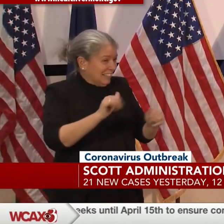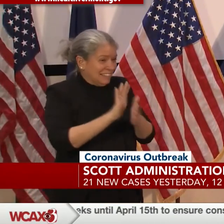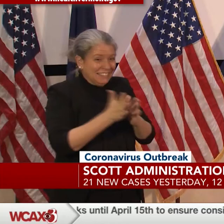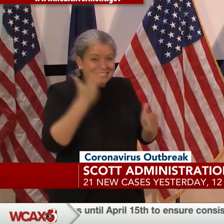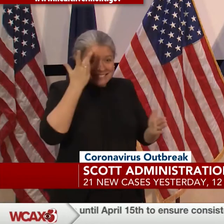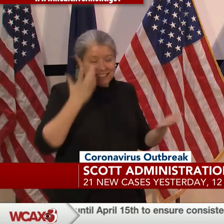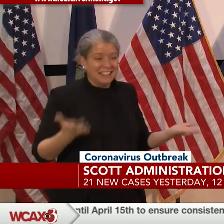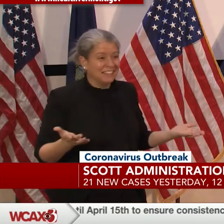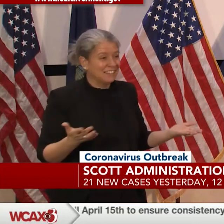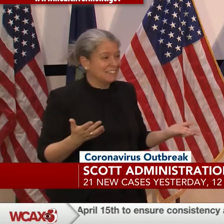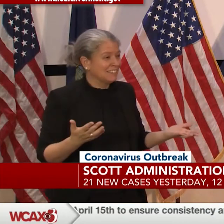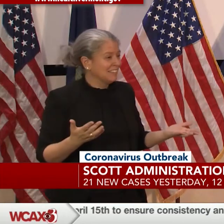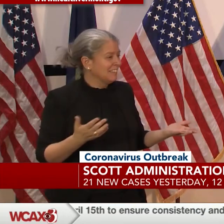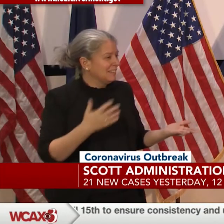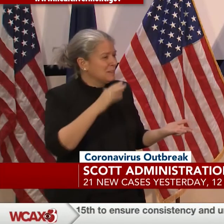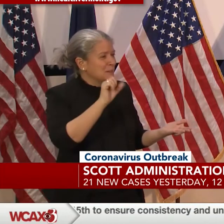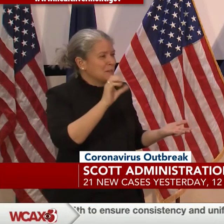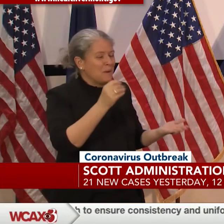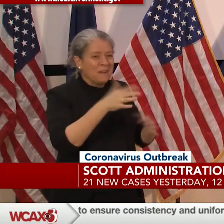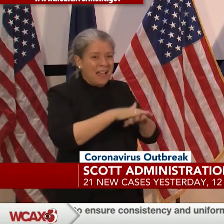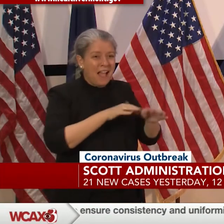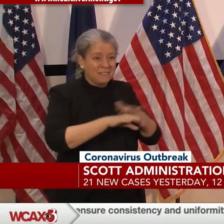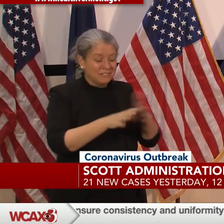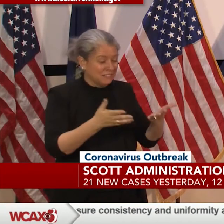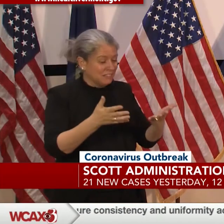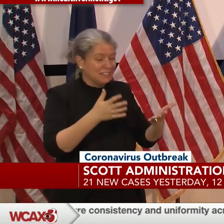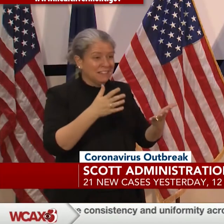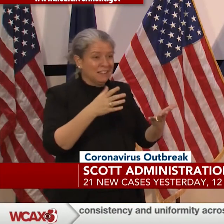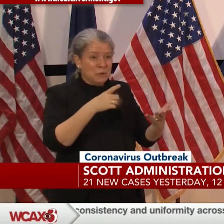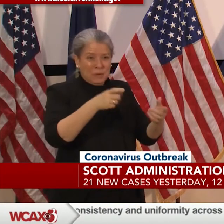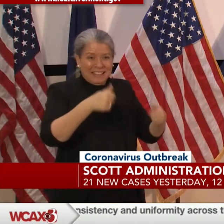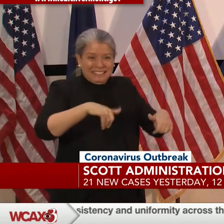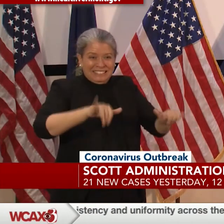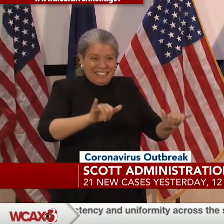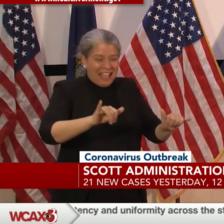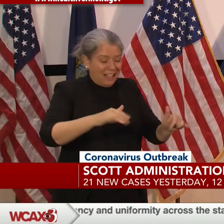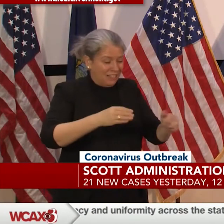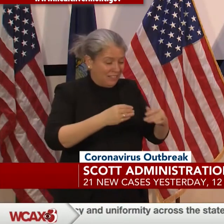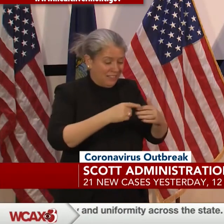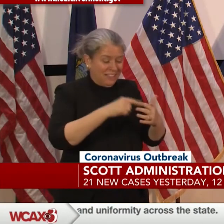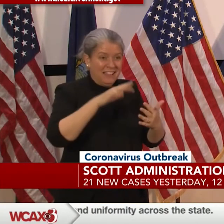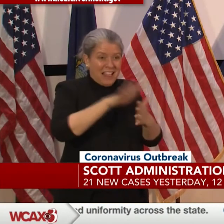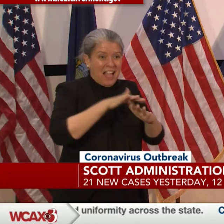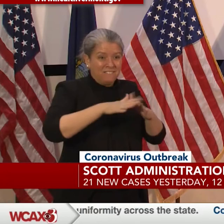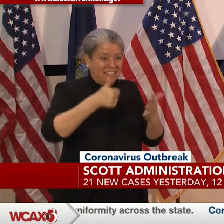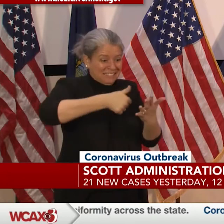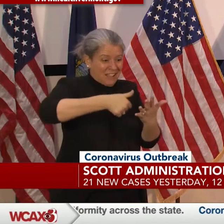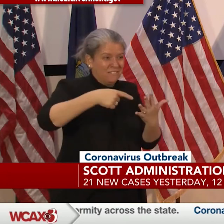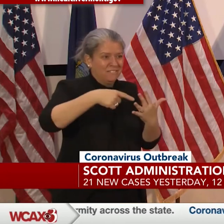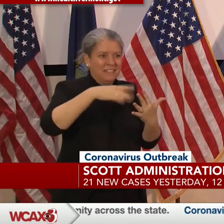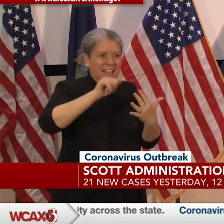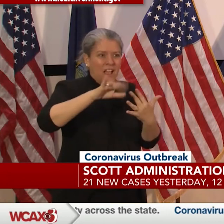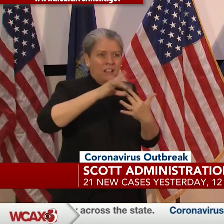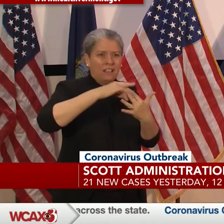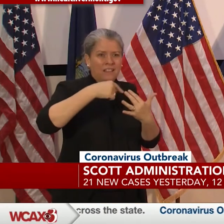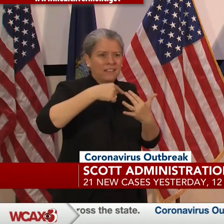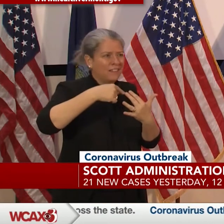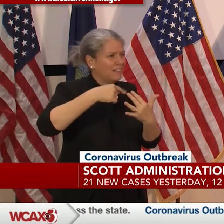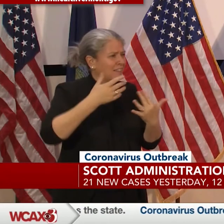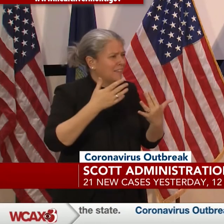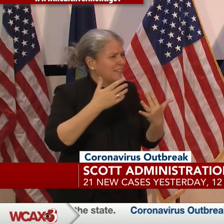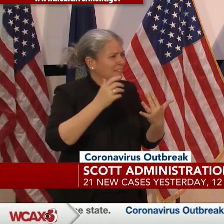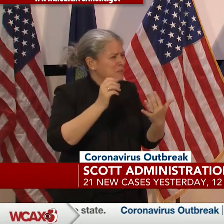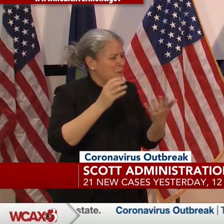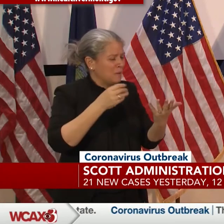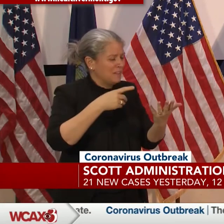either transmitting this to others or transmitting it to yourself, because the glove itself could be contaminated